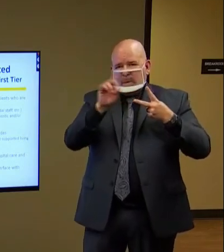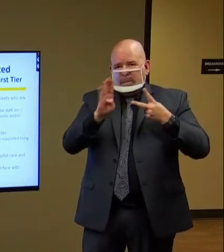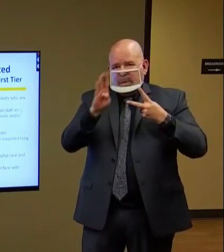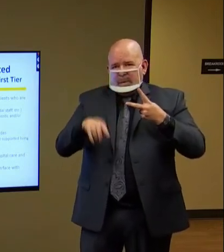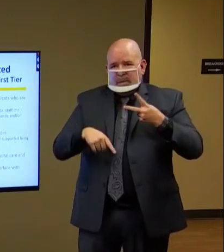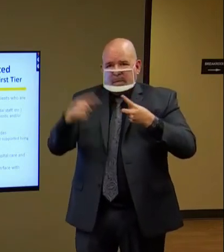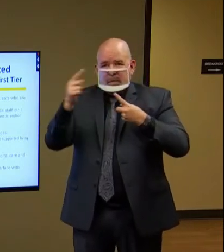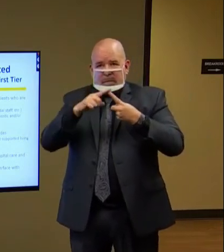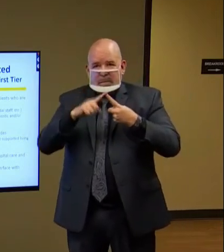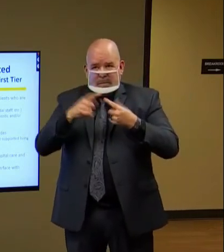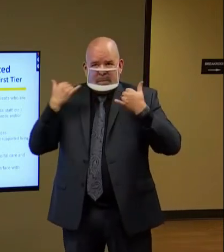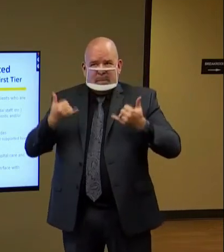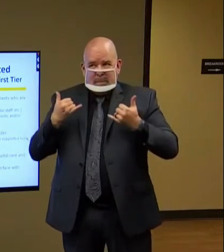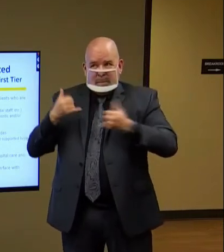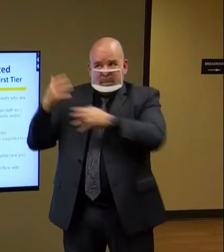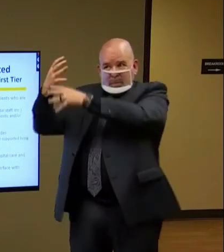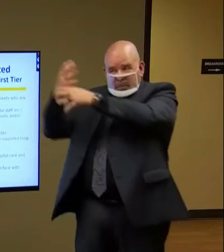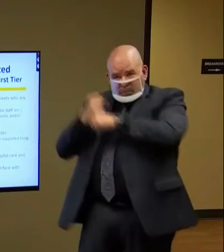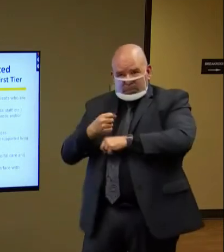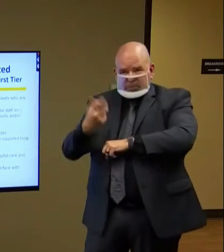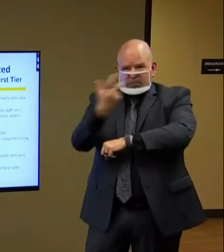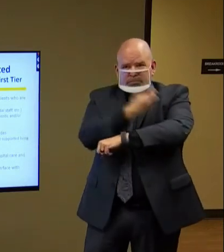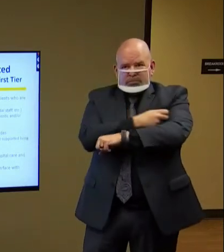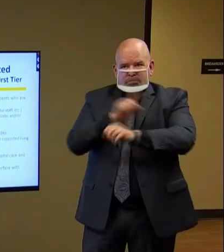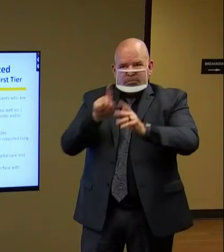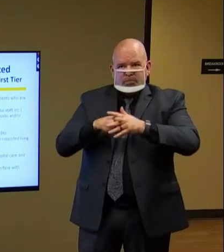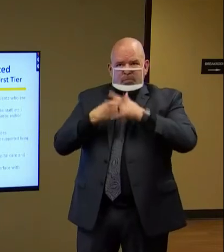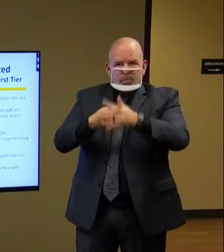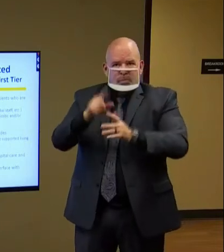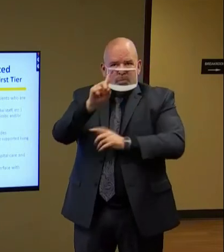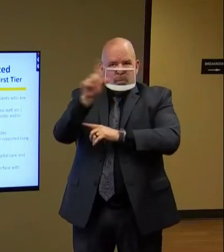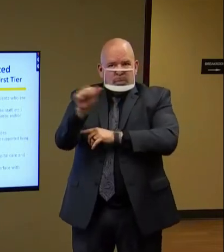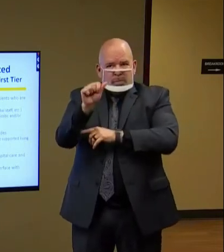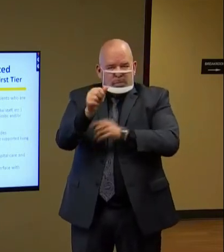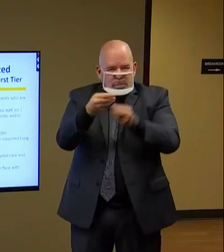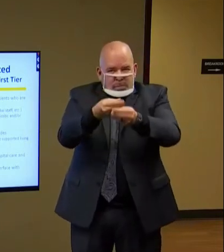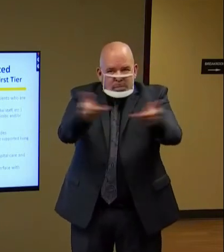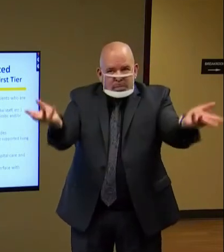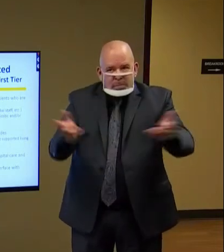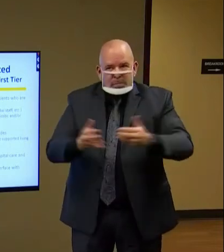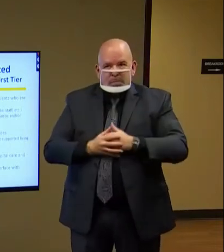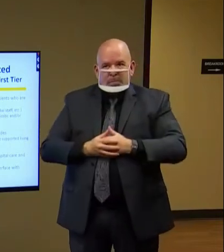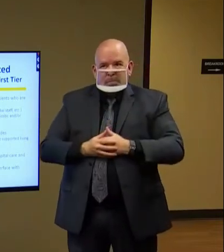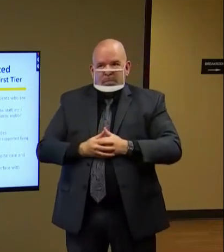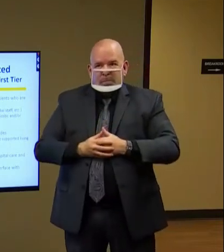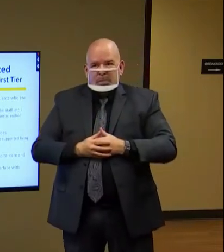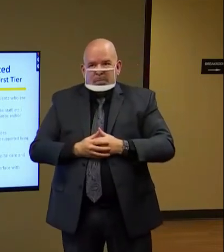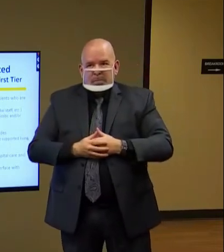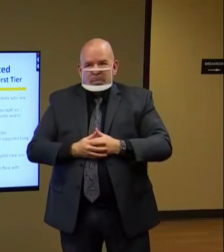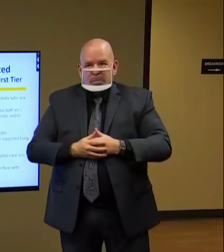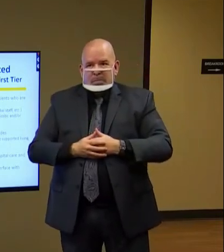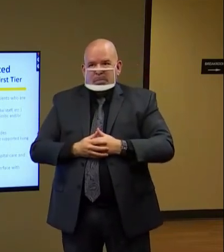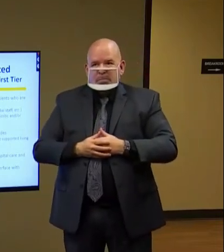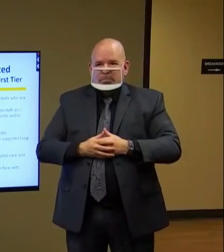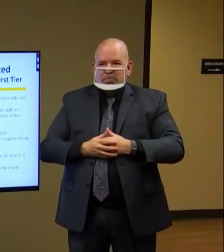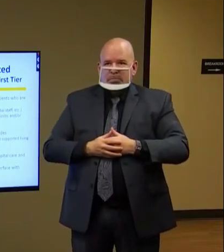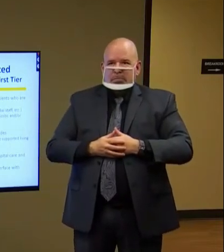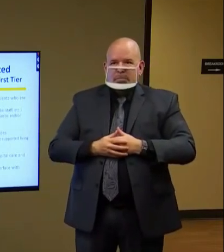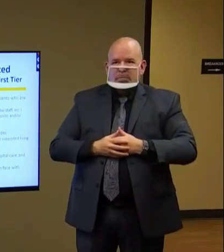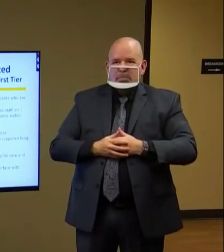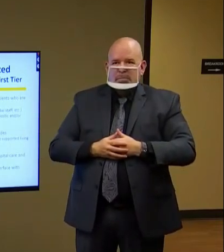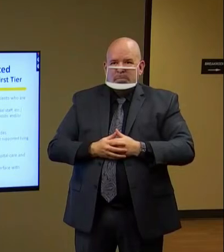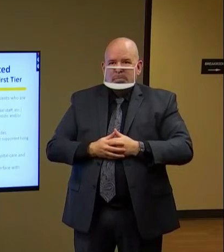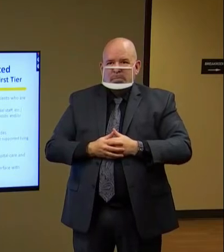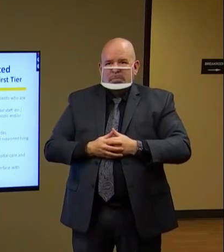currently receiving vaccine. I'll give a brief summary just where we are after this first week. I mean, it's just been a whirlwind, but already a lot's been done. So it's the